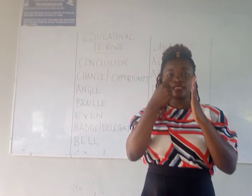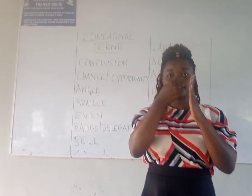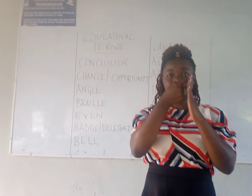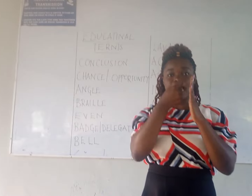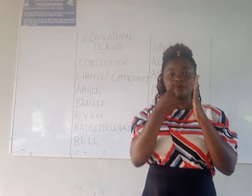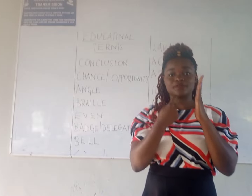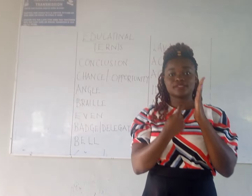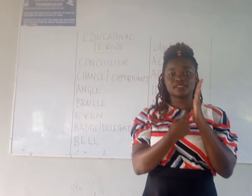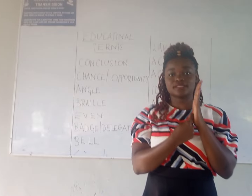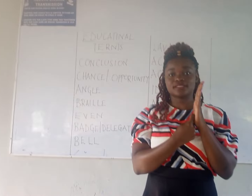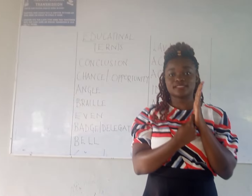Terms.